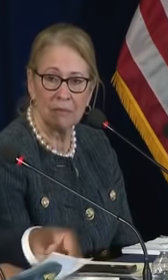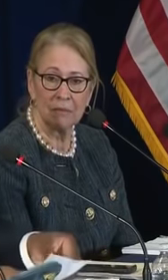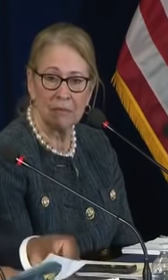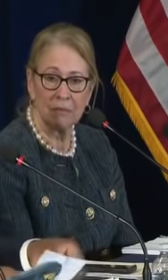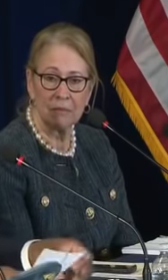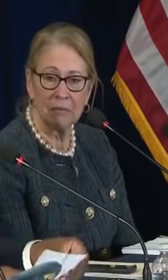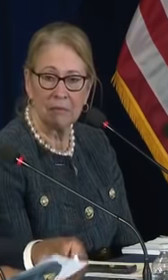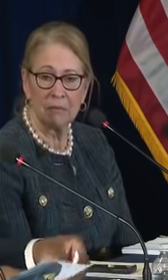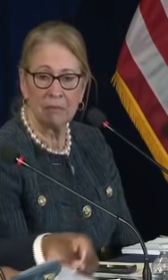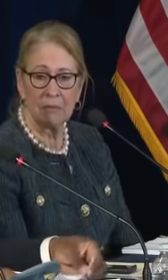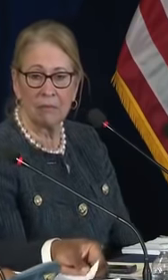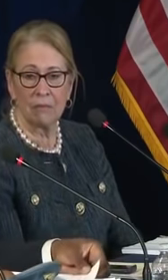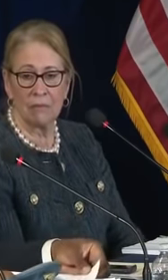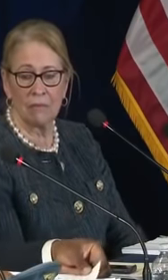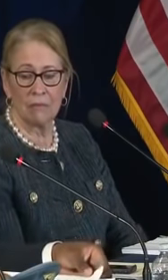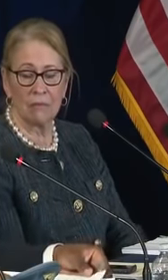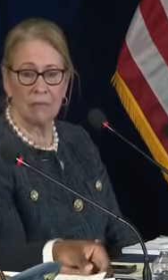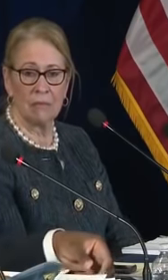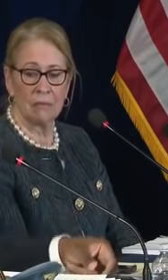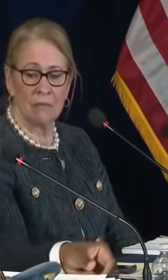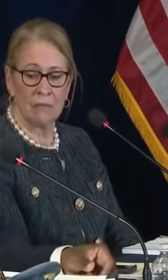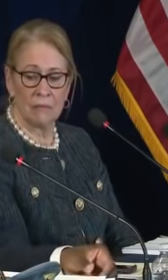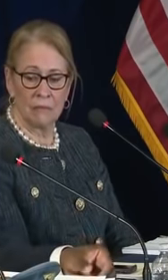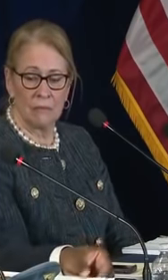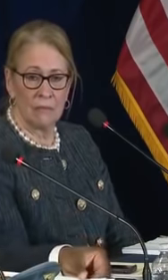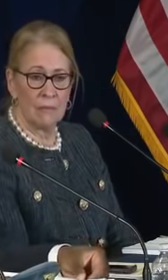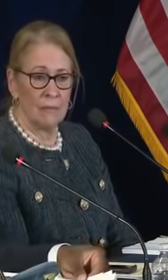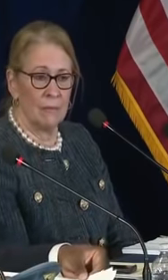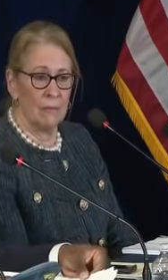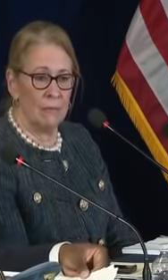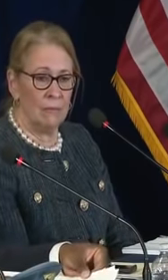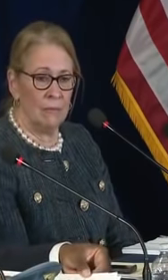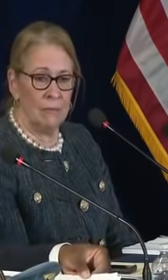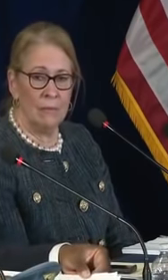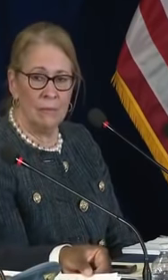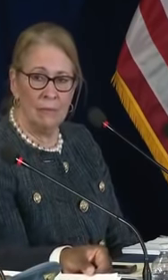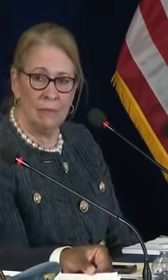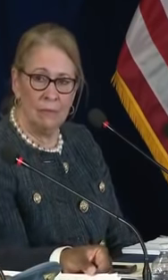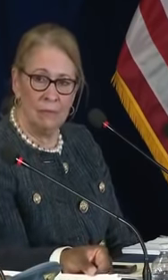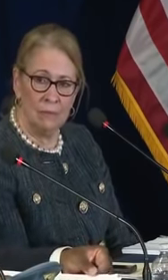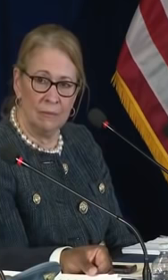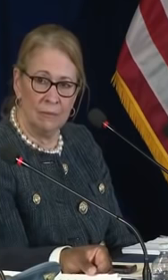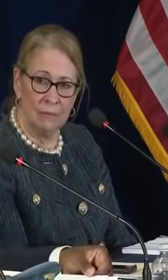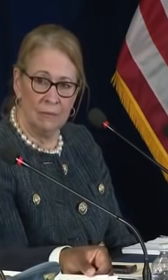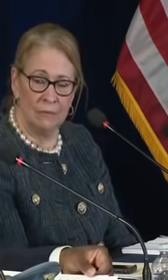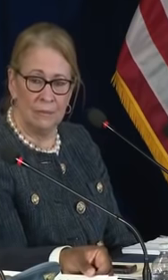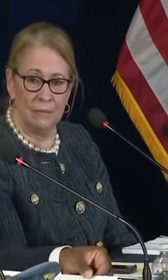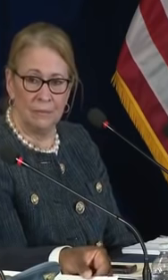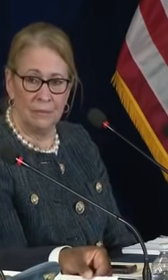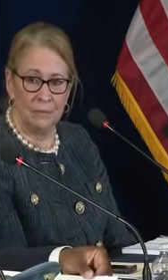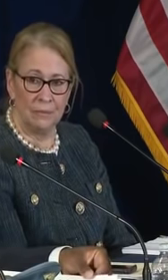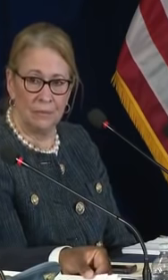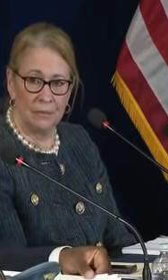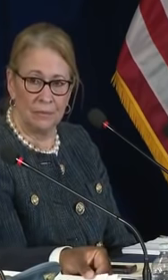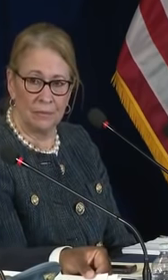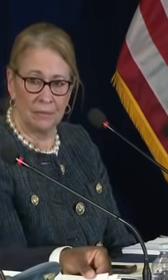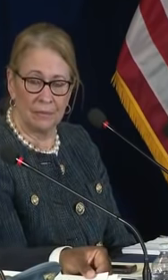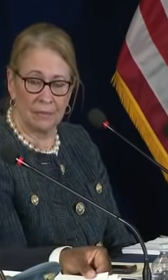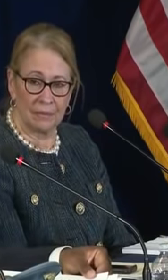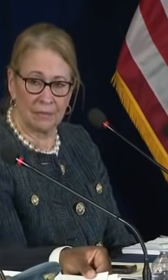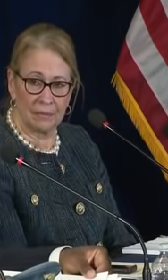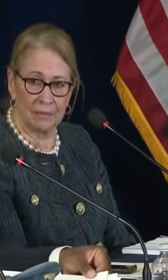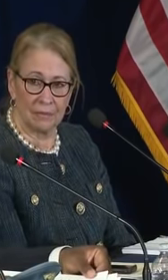well-being of the entire school system. Together we have prepared, and the department is here to provide ongoing support during the closure. This